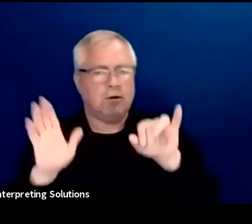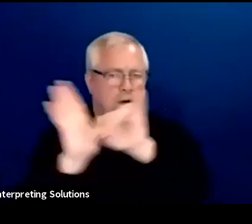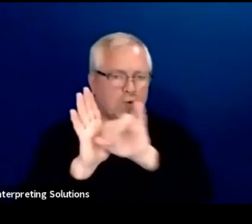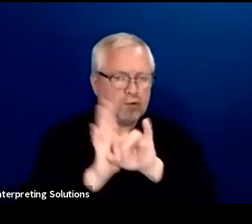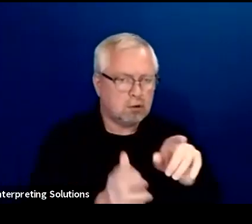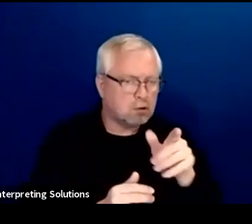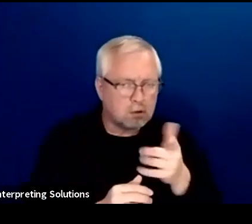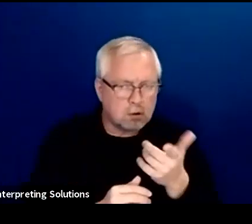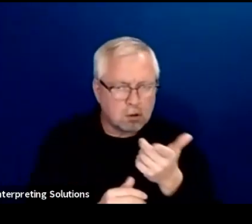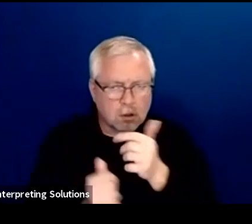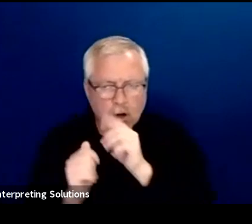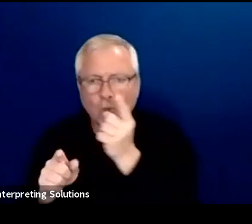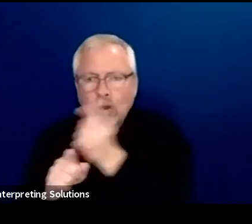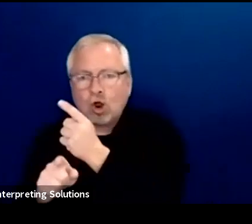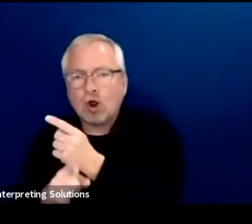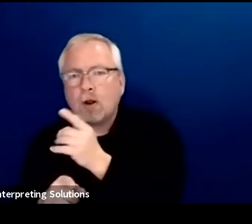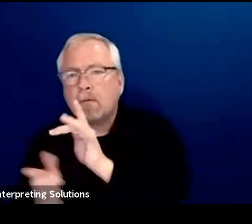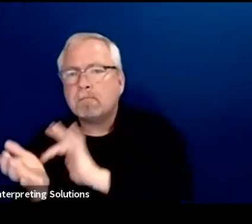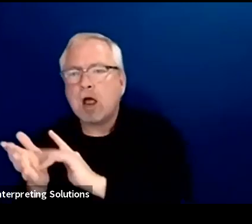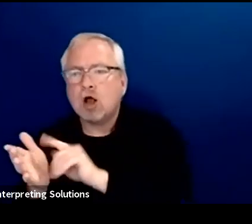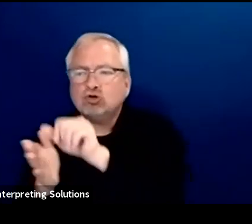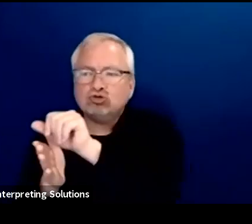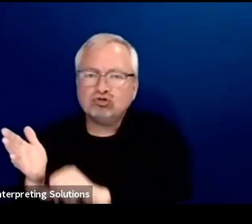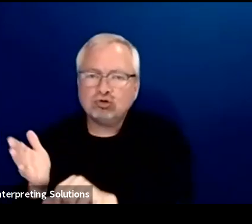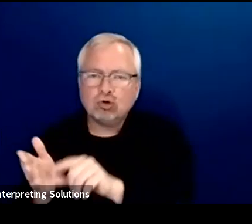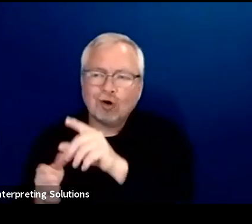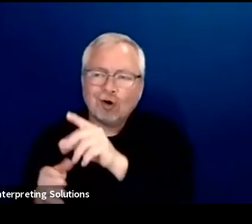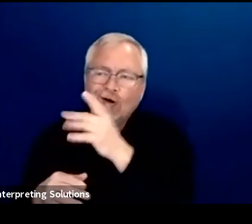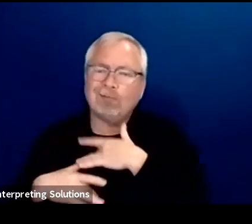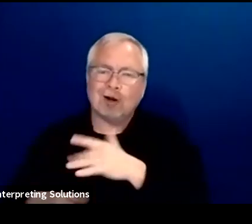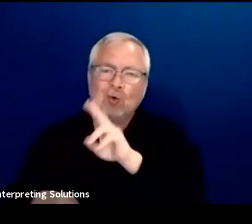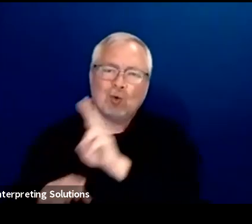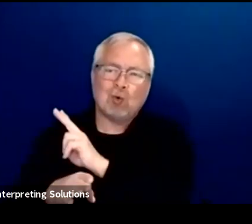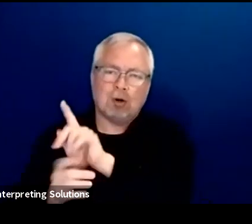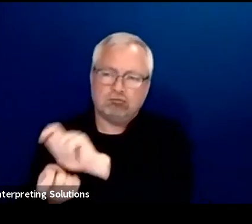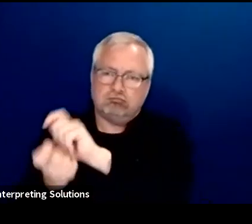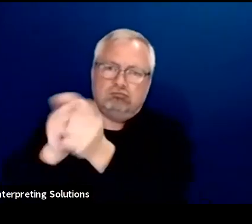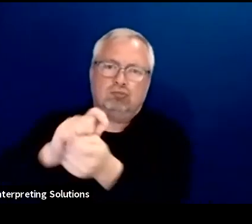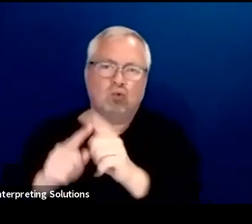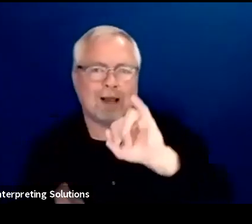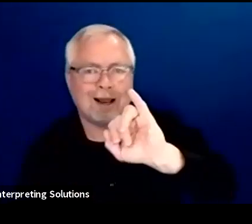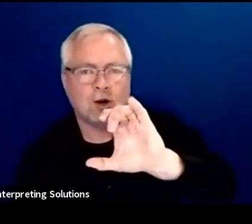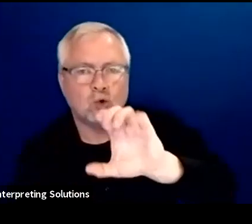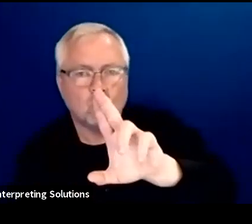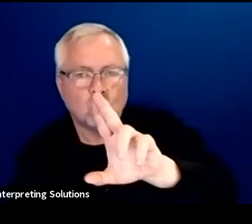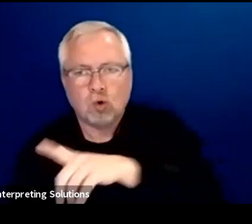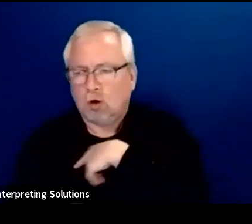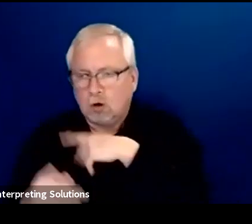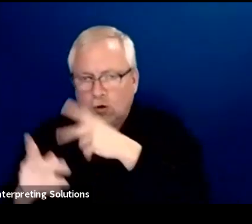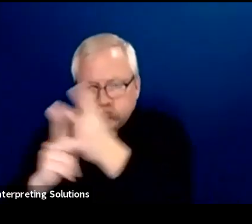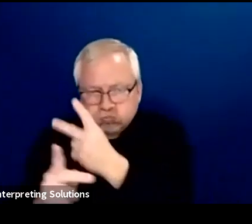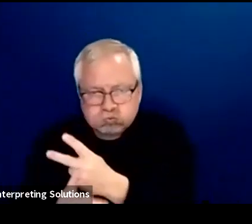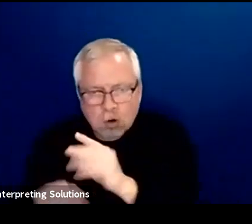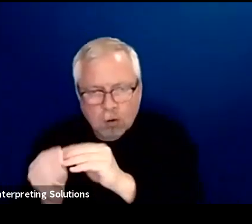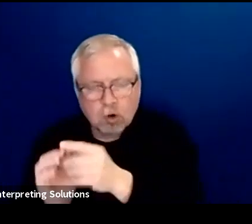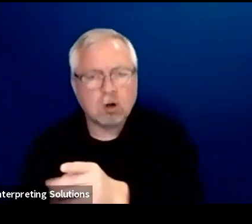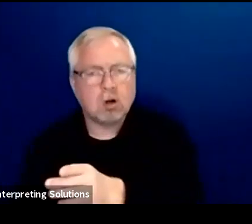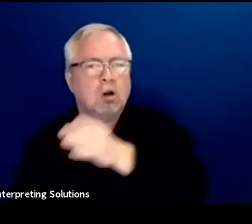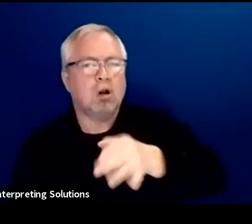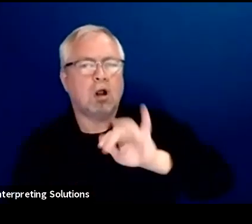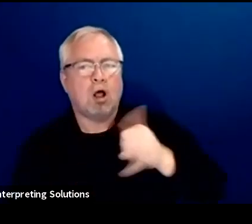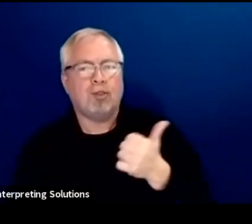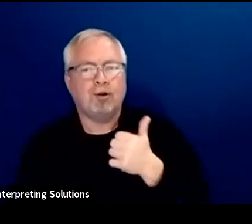use, to ICU use, and even other parts of their physical facilities that could be like a physical